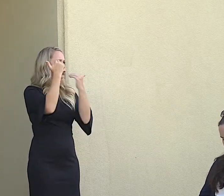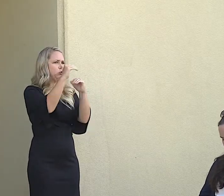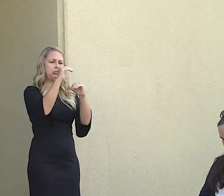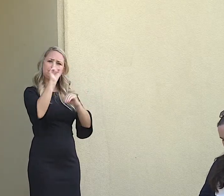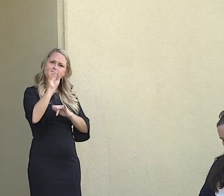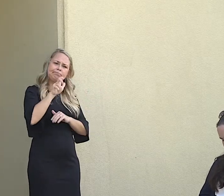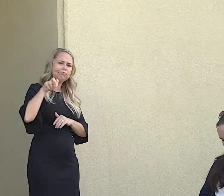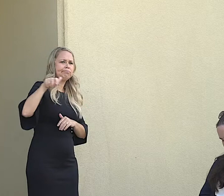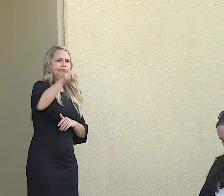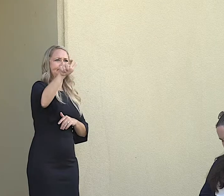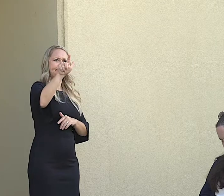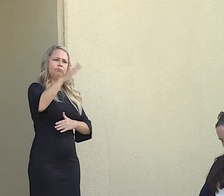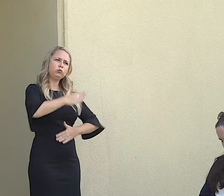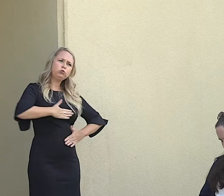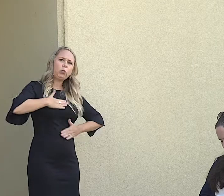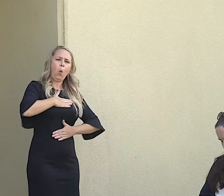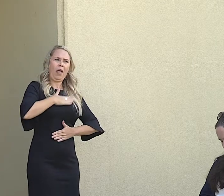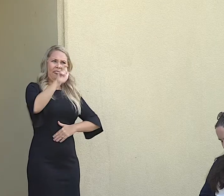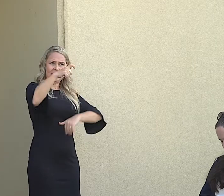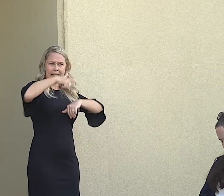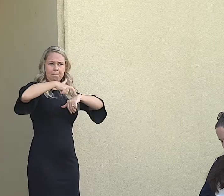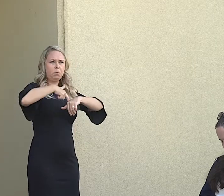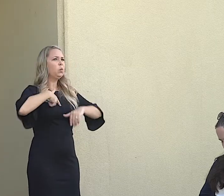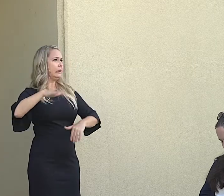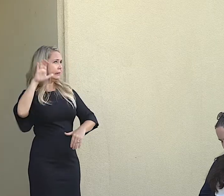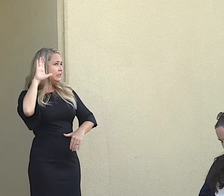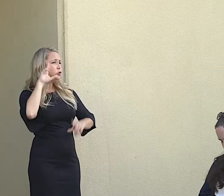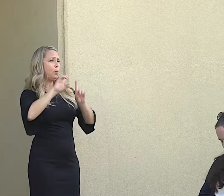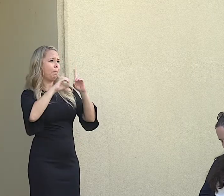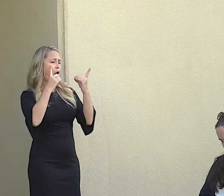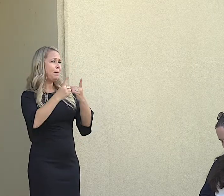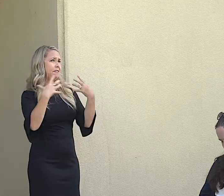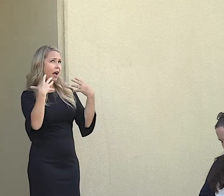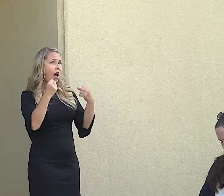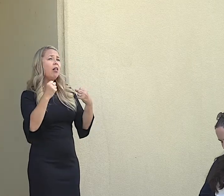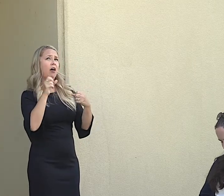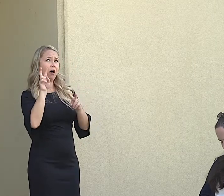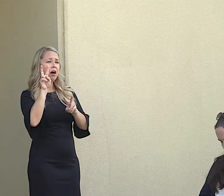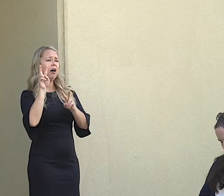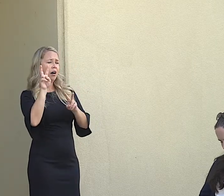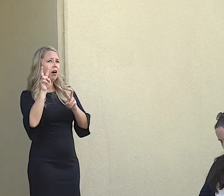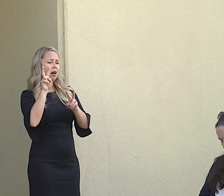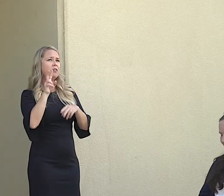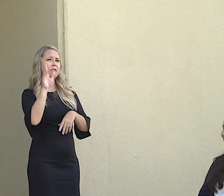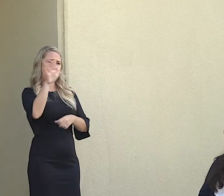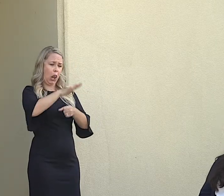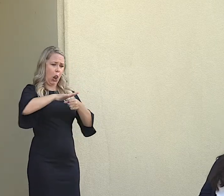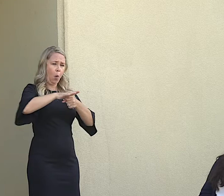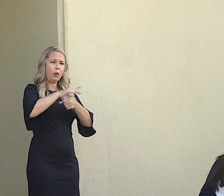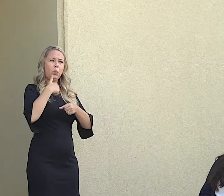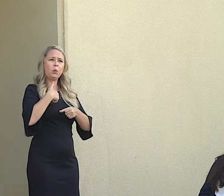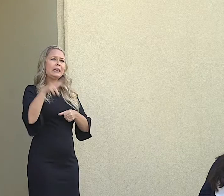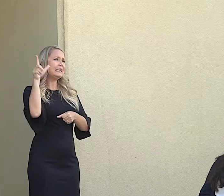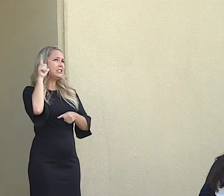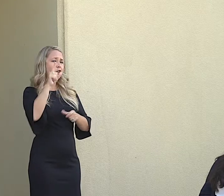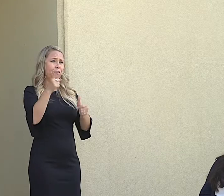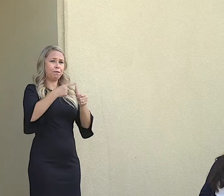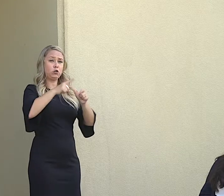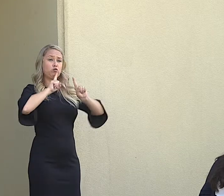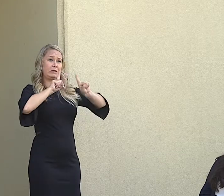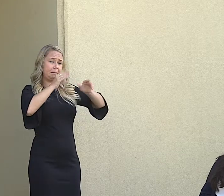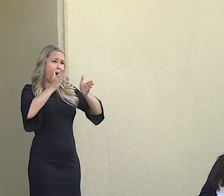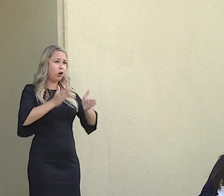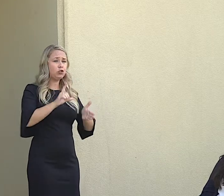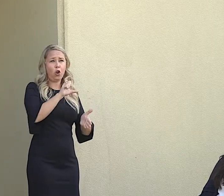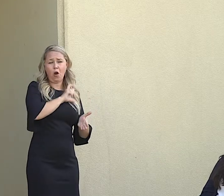restrictions on the beaches at that time. We were listening to our Department of Health and other medical officials here locally. We were listening to first responders,